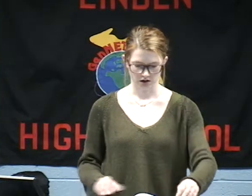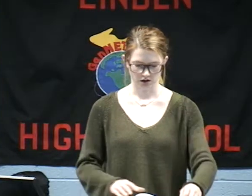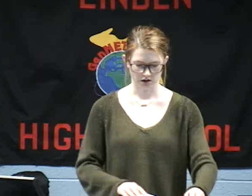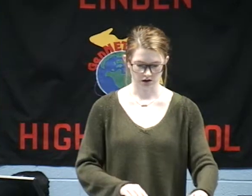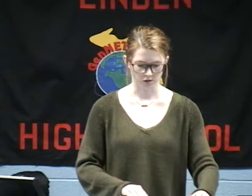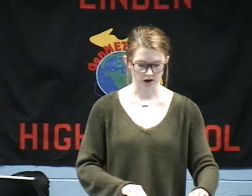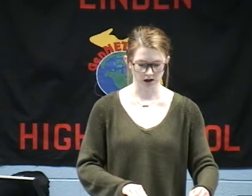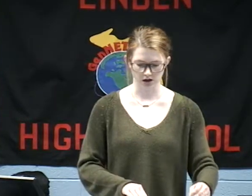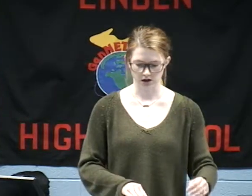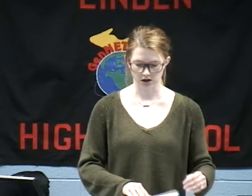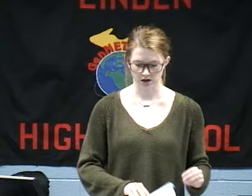What?